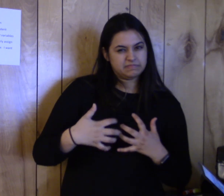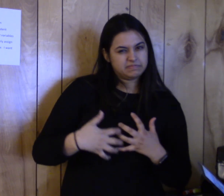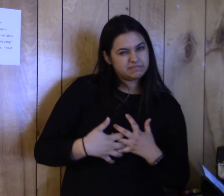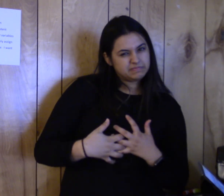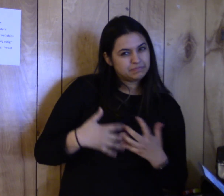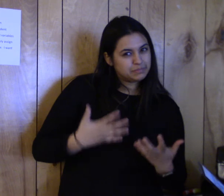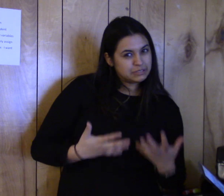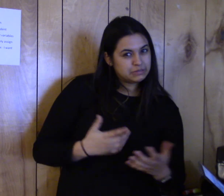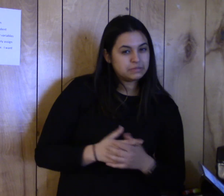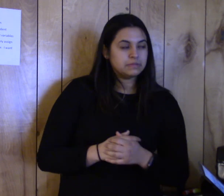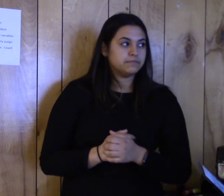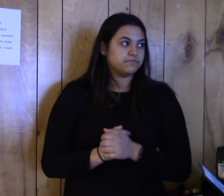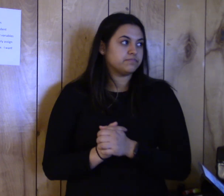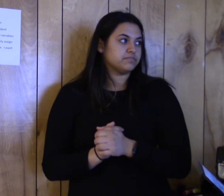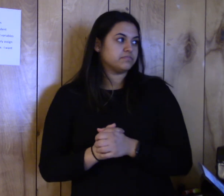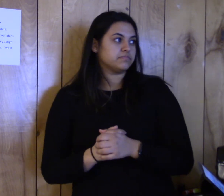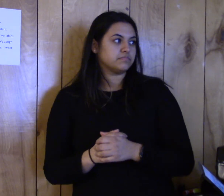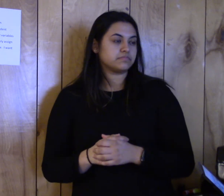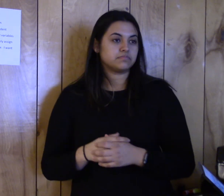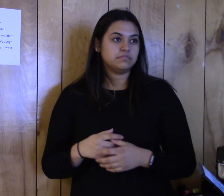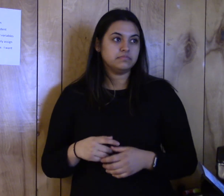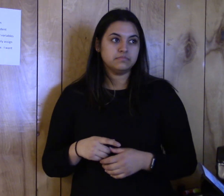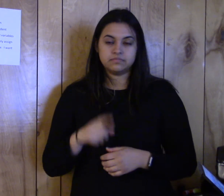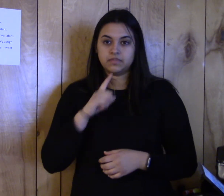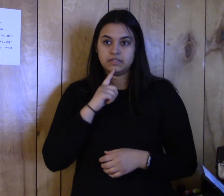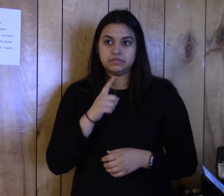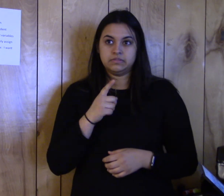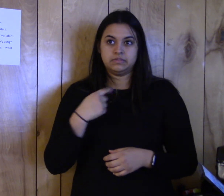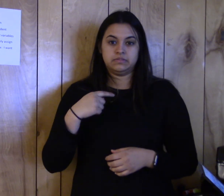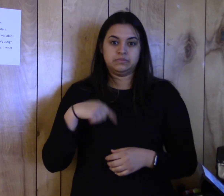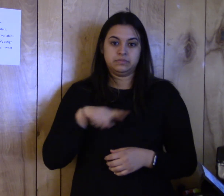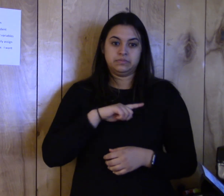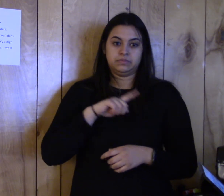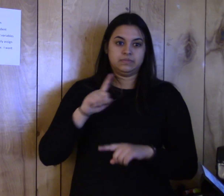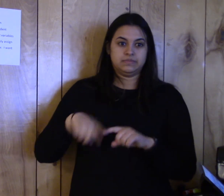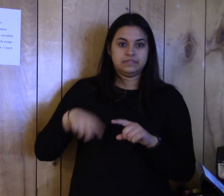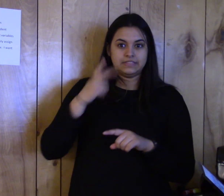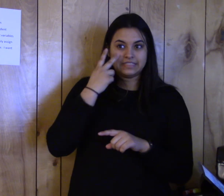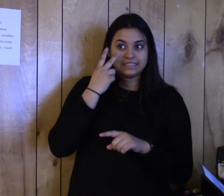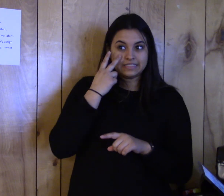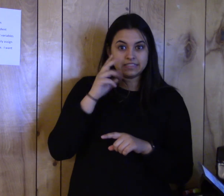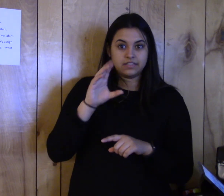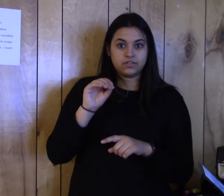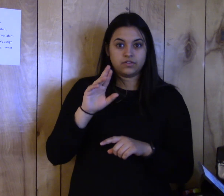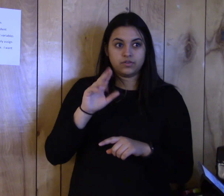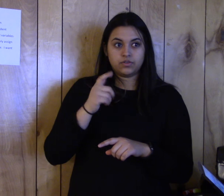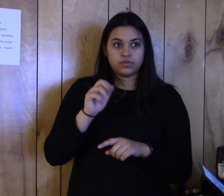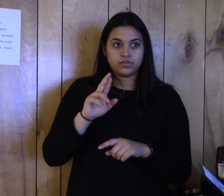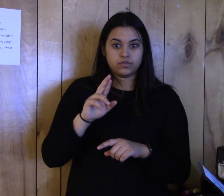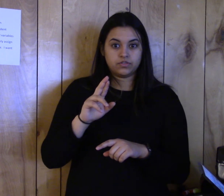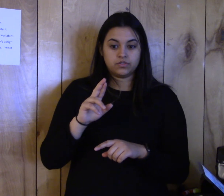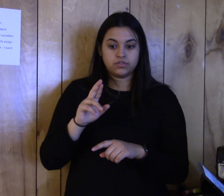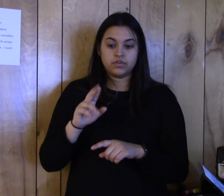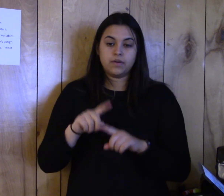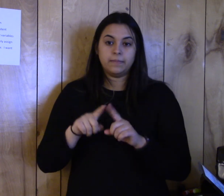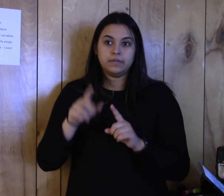Frankly, we haven't actually seen a cougar in our yard in Falls City, but we've heard them twice, and it is an